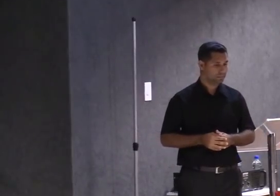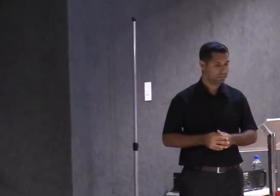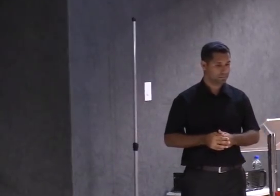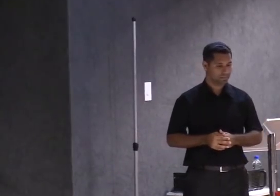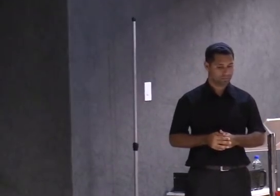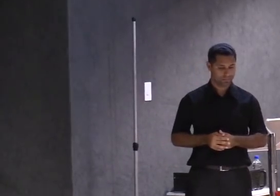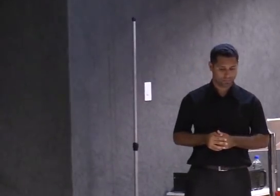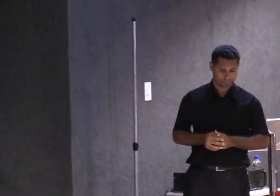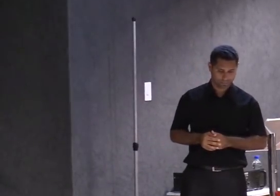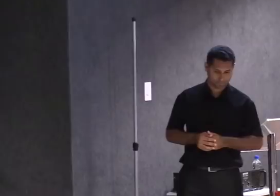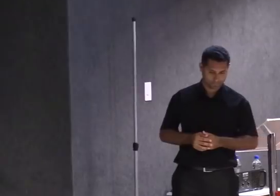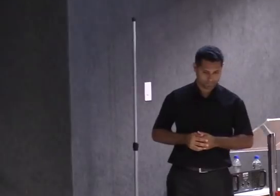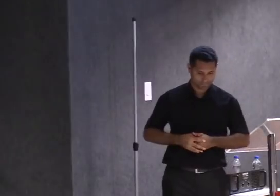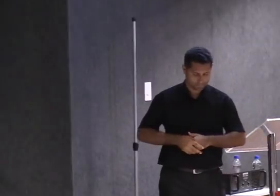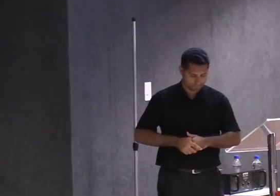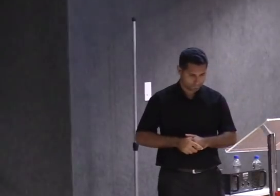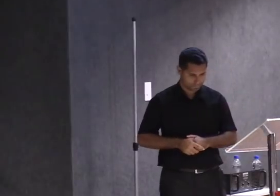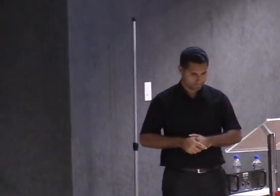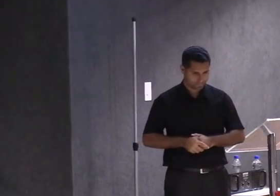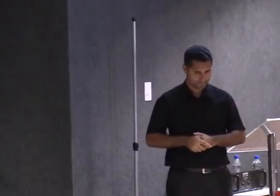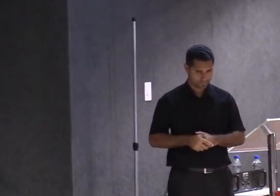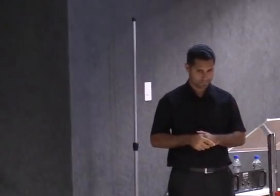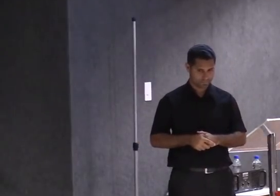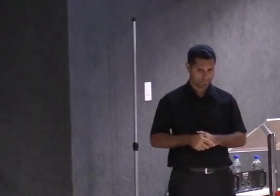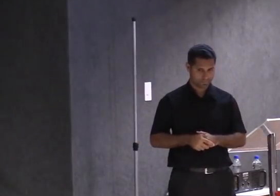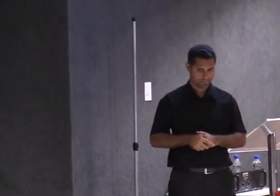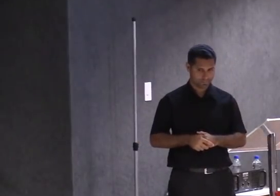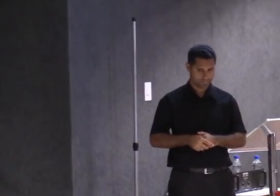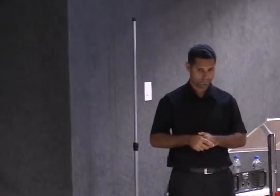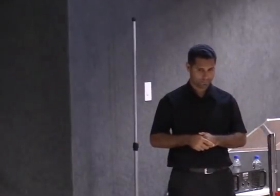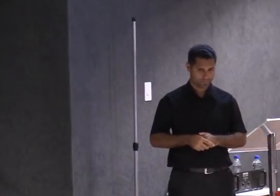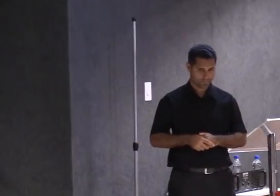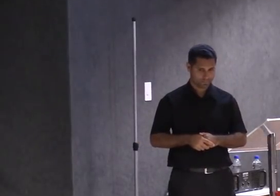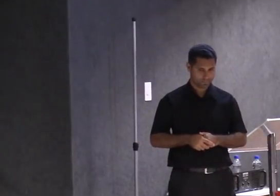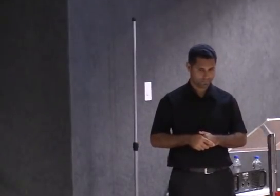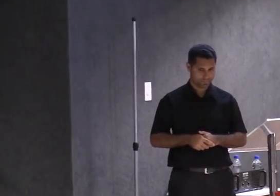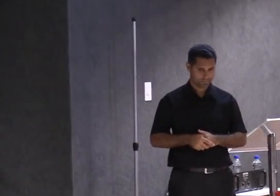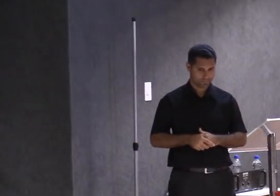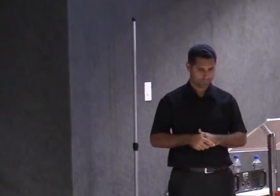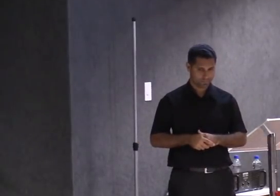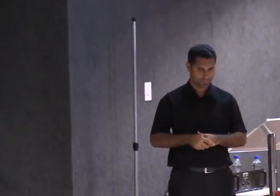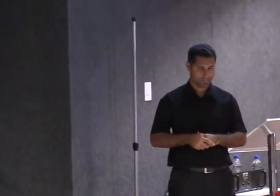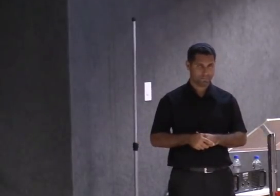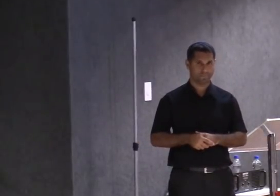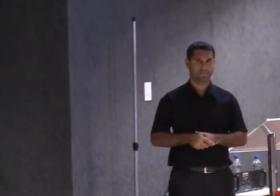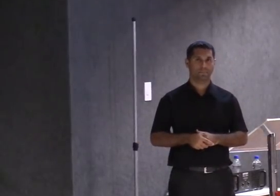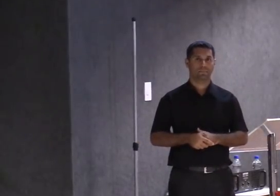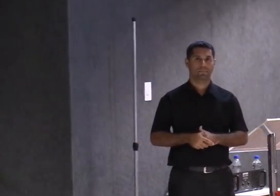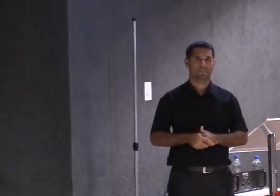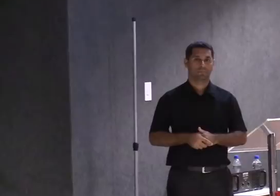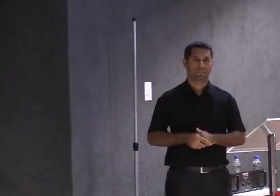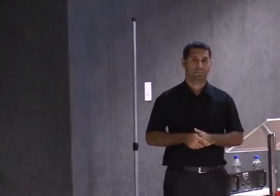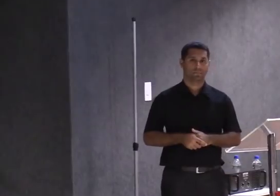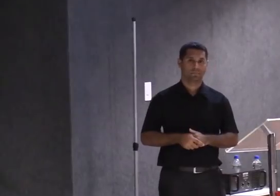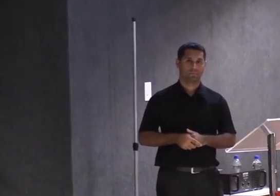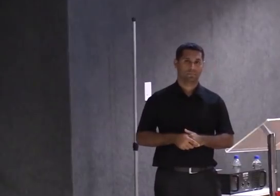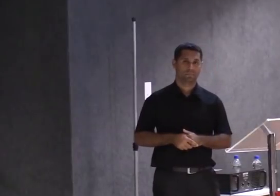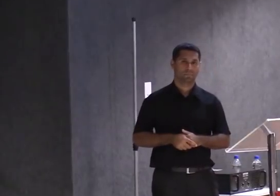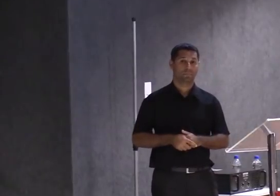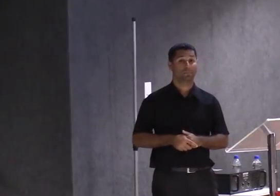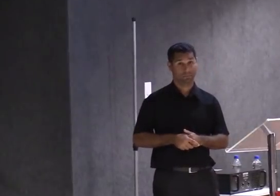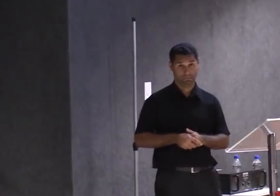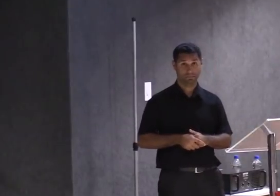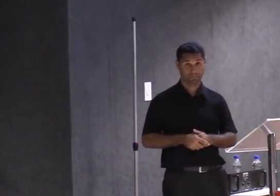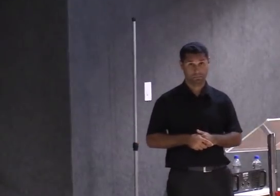are operating in these global communities with people who have the same kind of mindset. Então elas